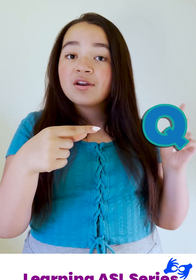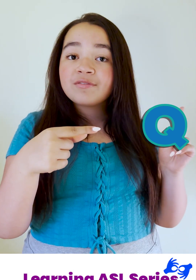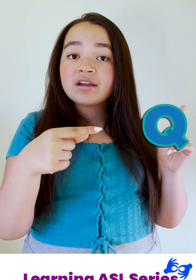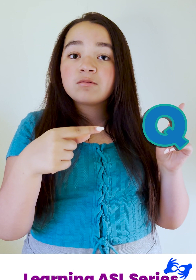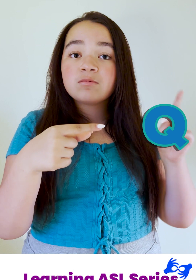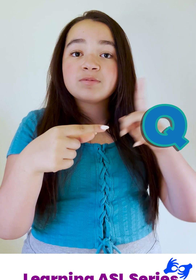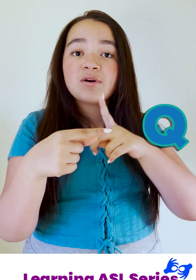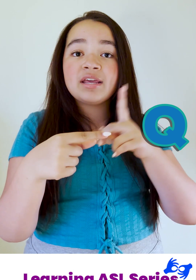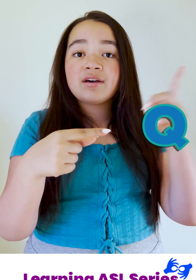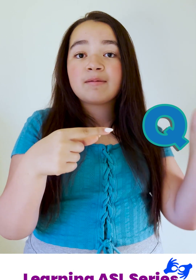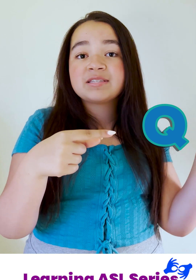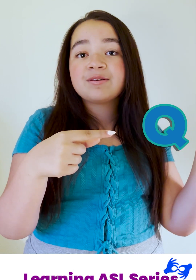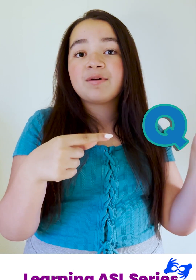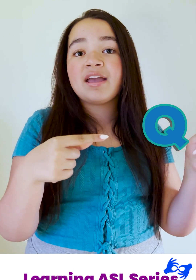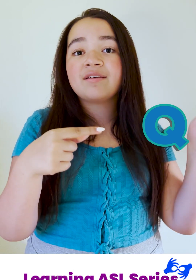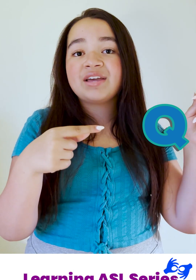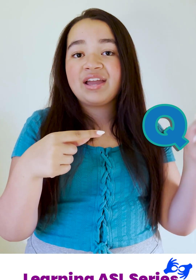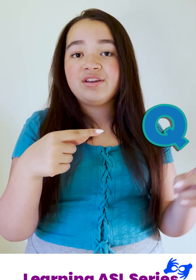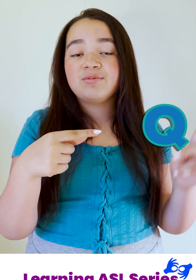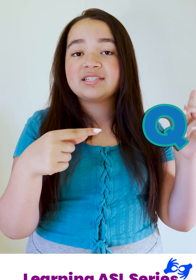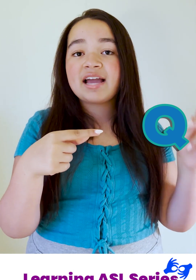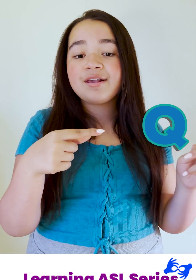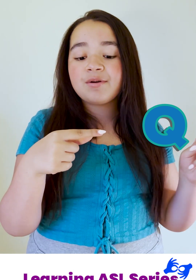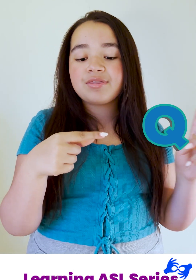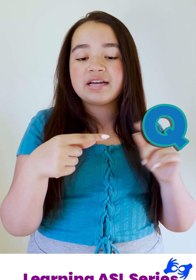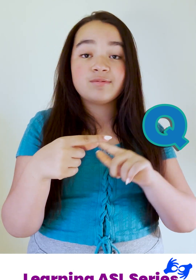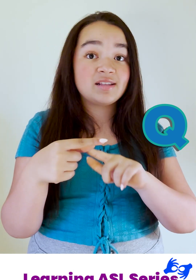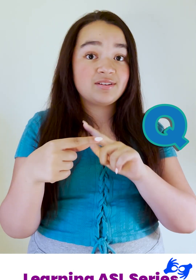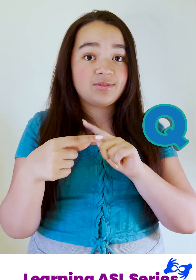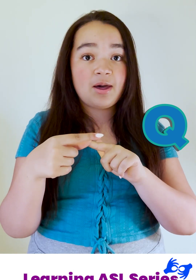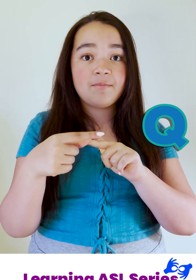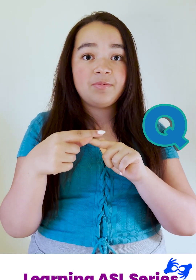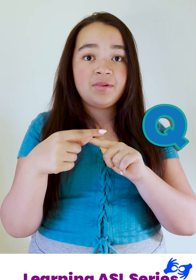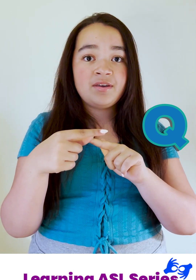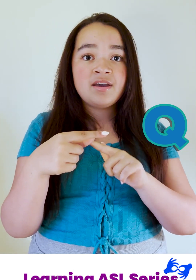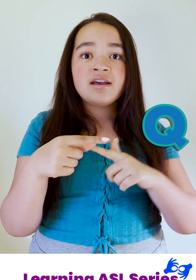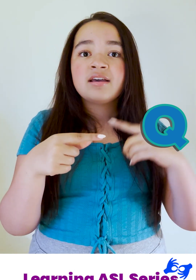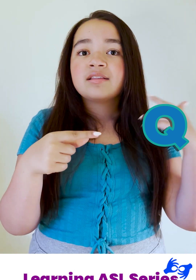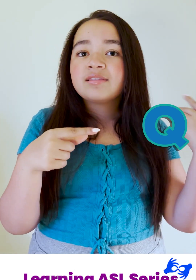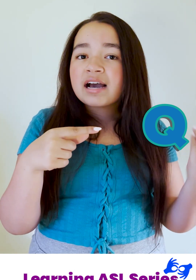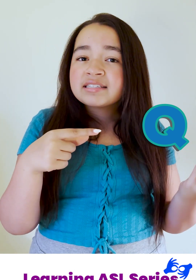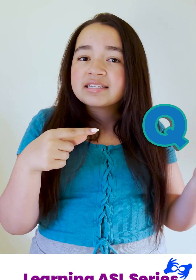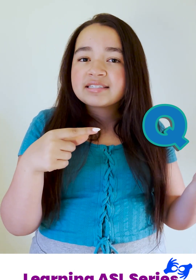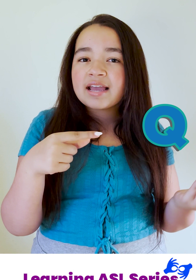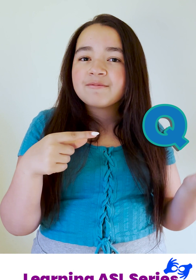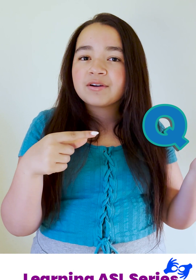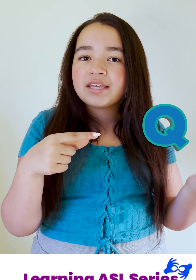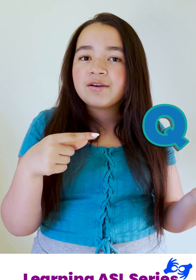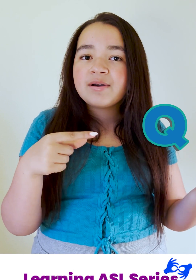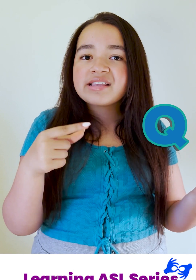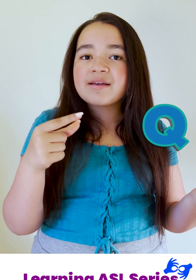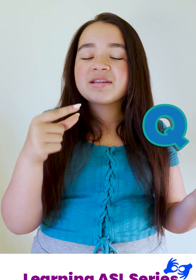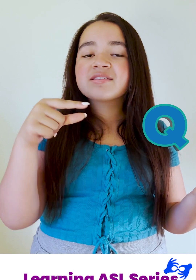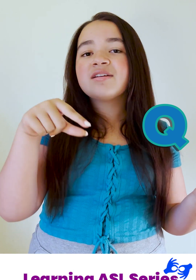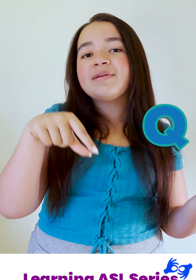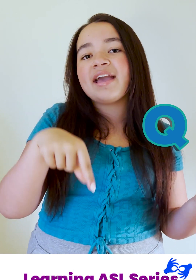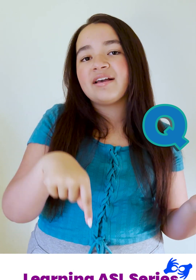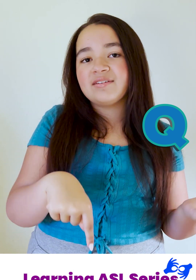finger was pointing the opposite way of the hand you were signing with, as well as your thumb. That's the same for Q, except it's going to be angled